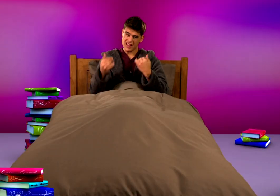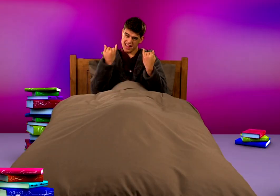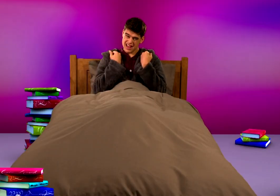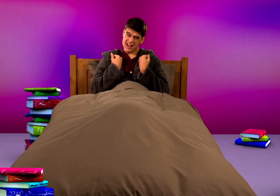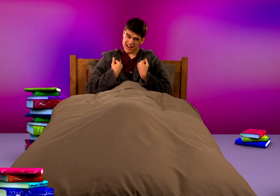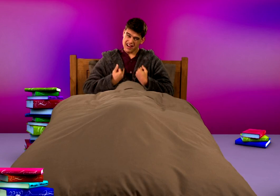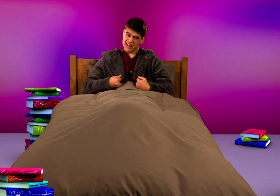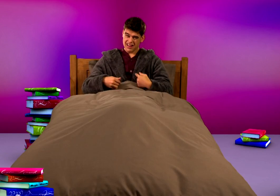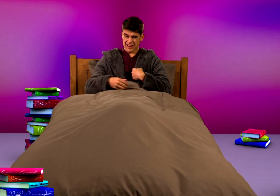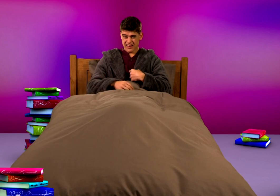I'm ill.